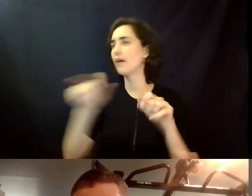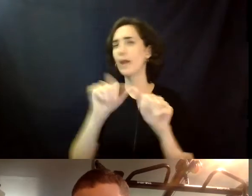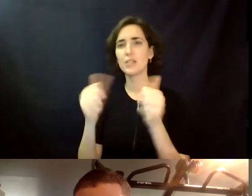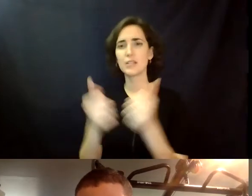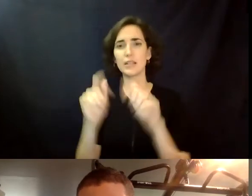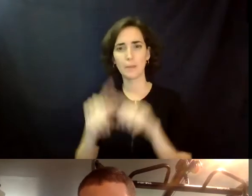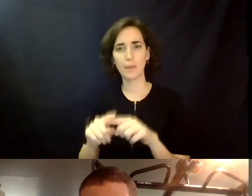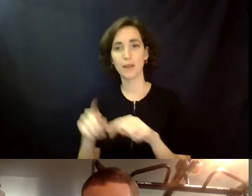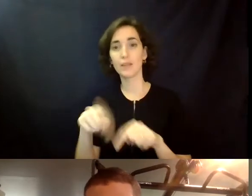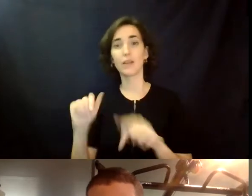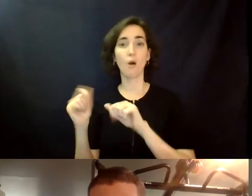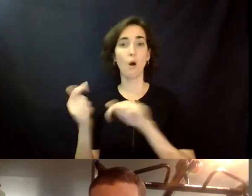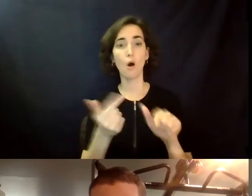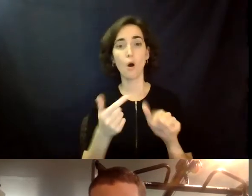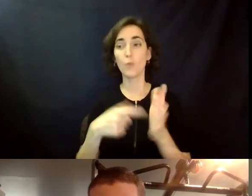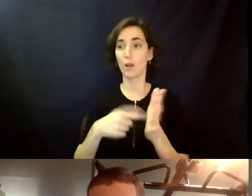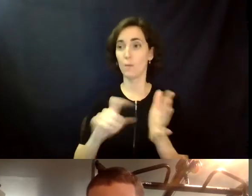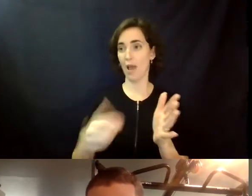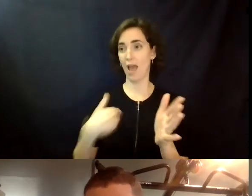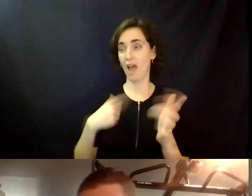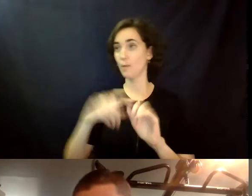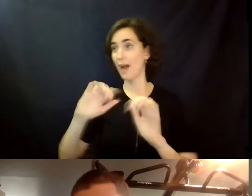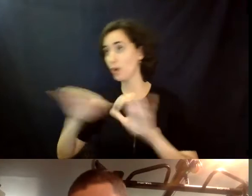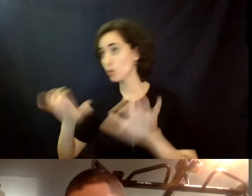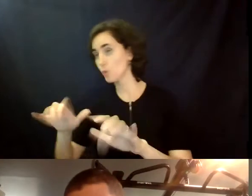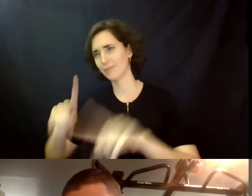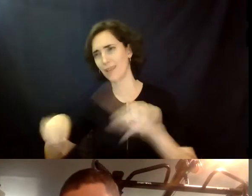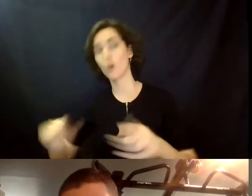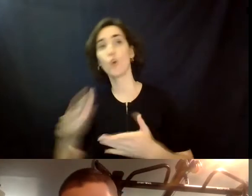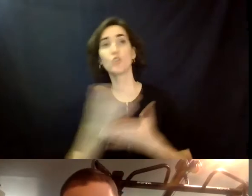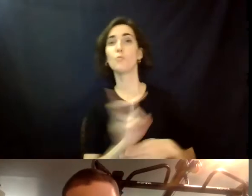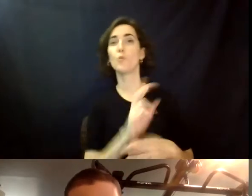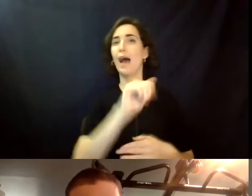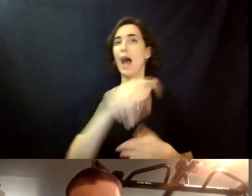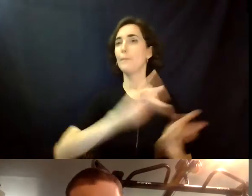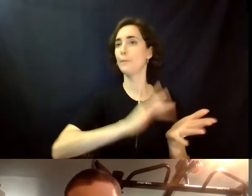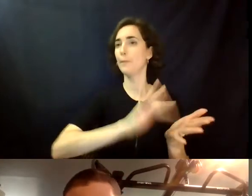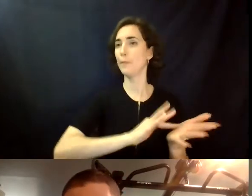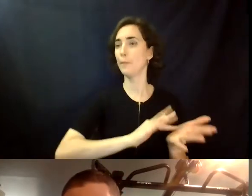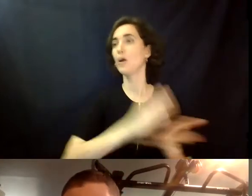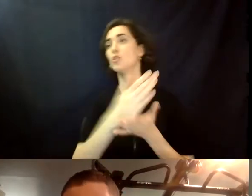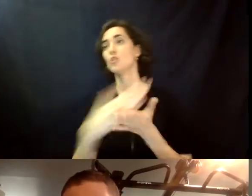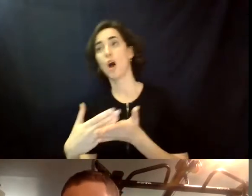all required to have it, but how they do it's a little different. Some use apps. Some may have the benefit of having bilingual staff on